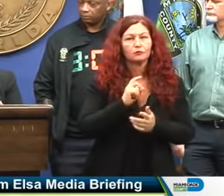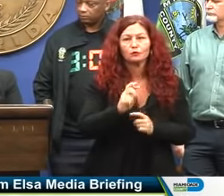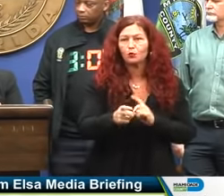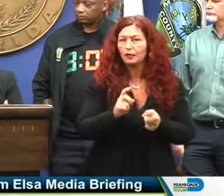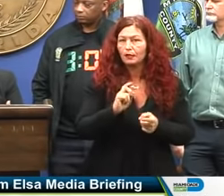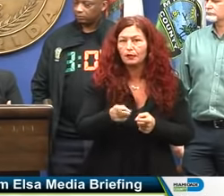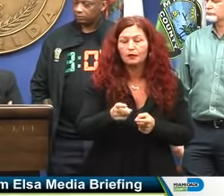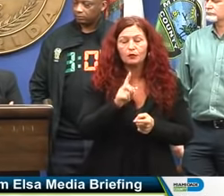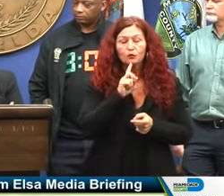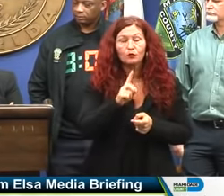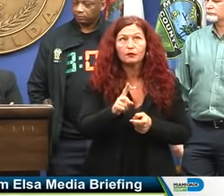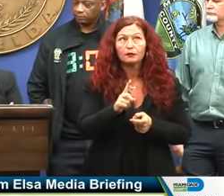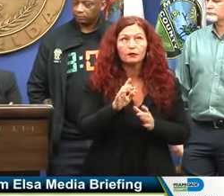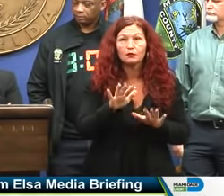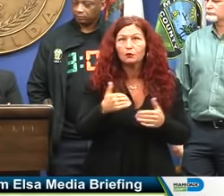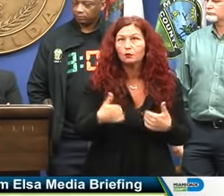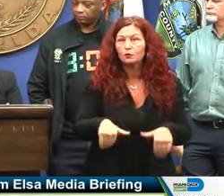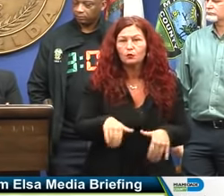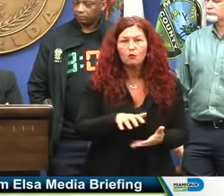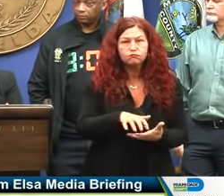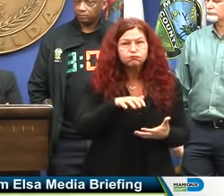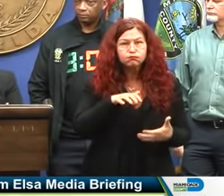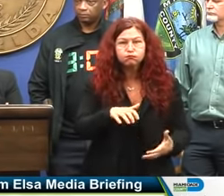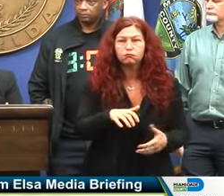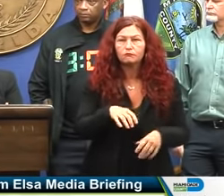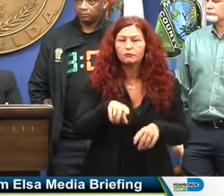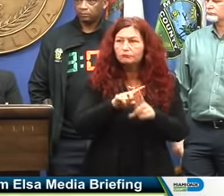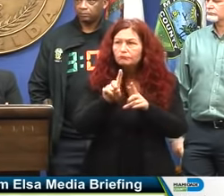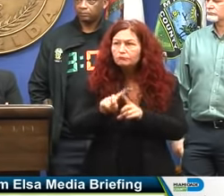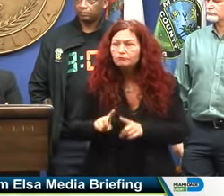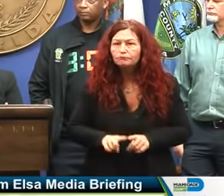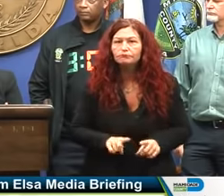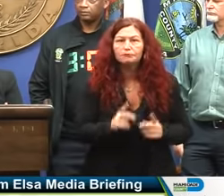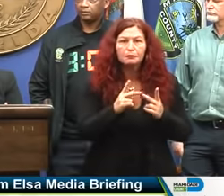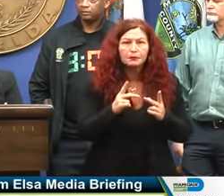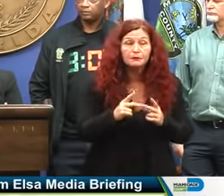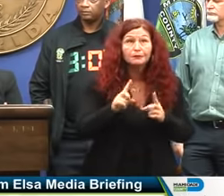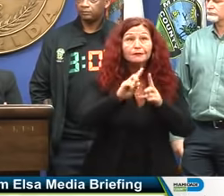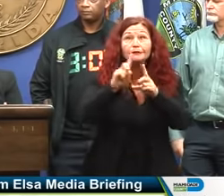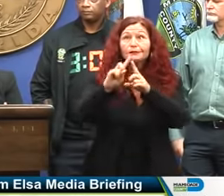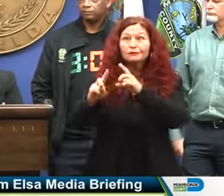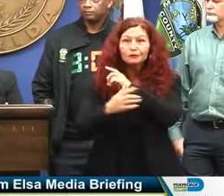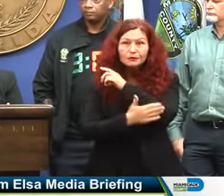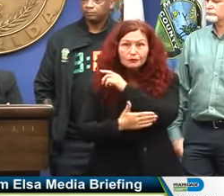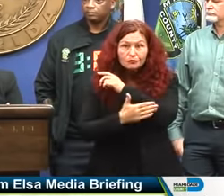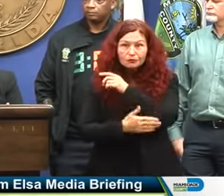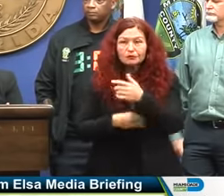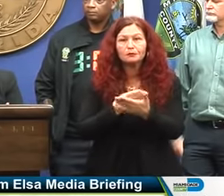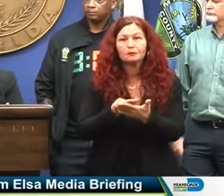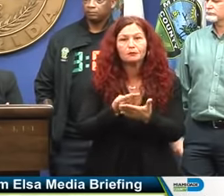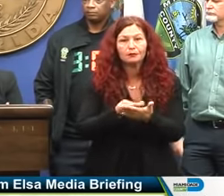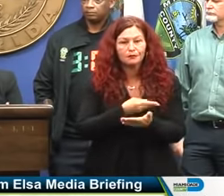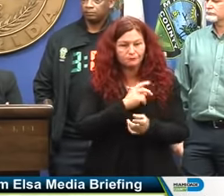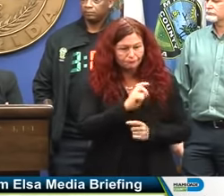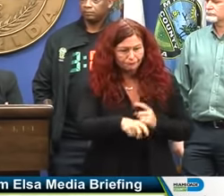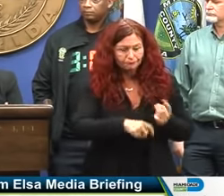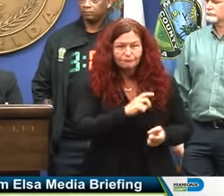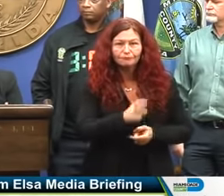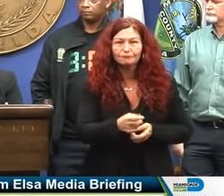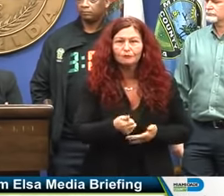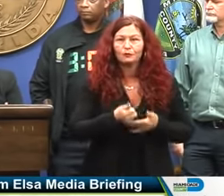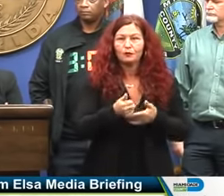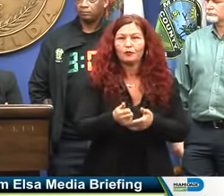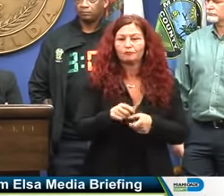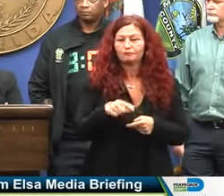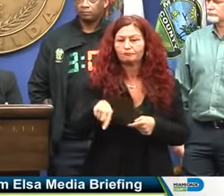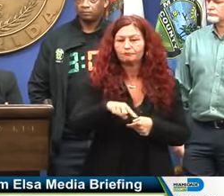has been overwhelming, and it is going to be very, very important to put these funds into these families' hands to help